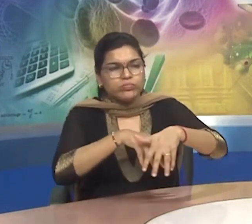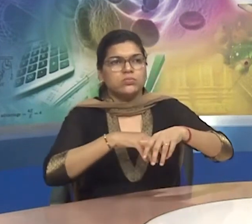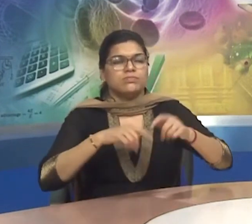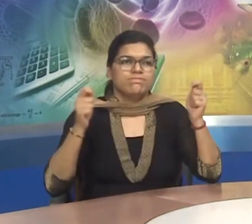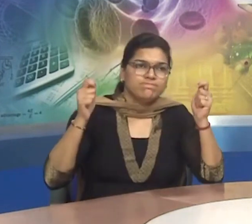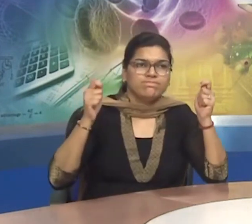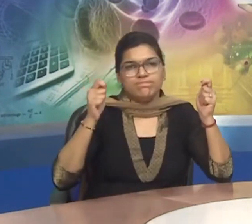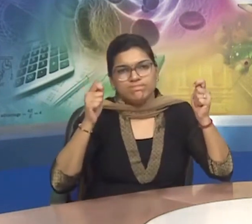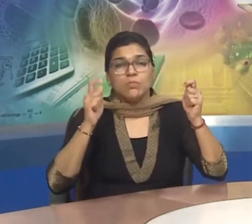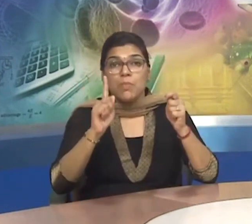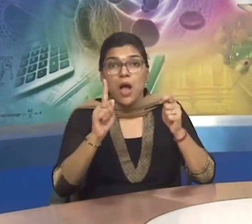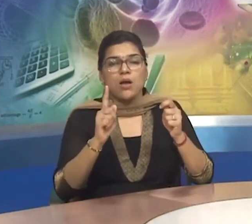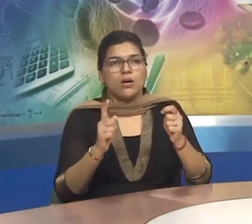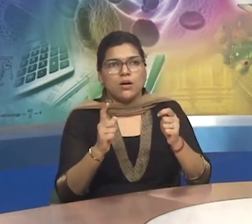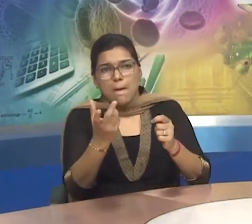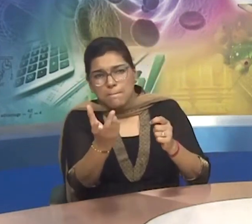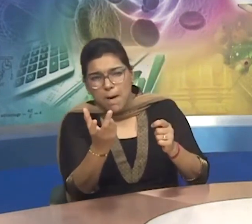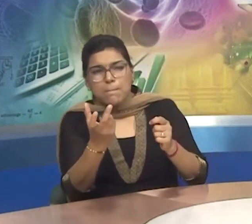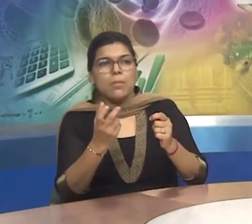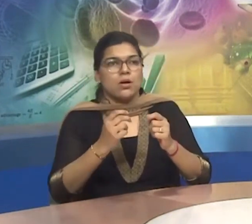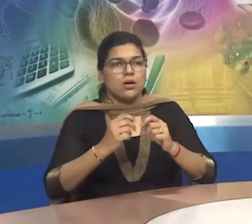And this point explains that